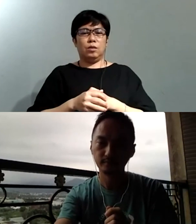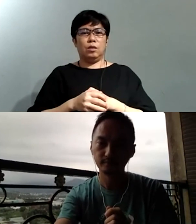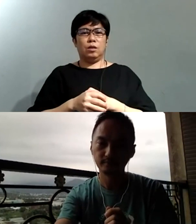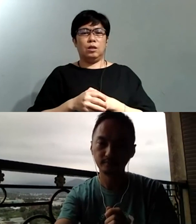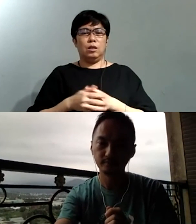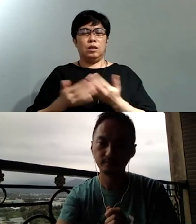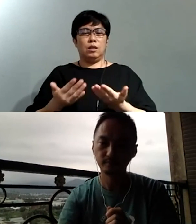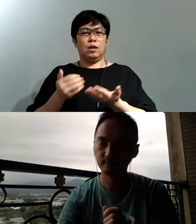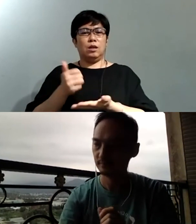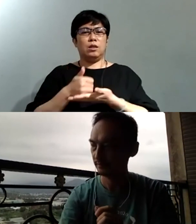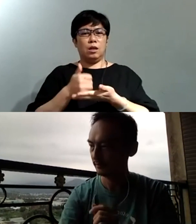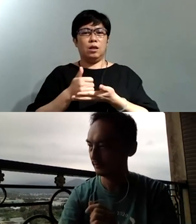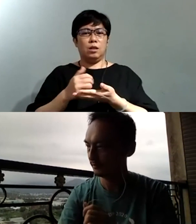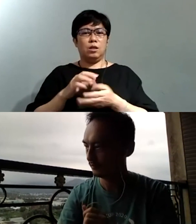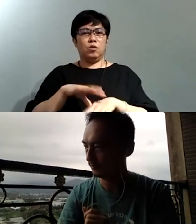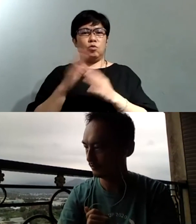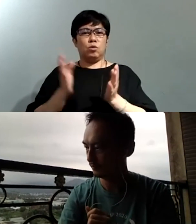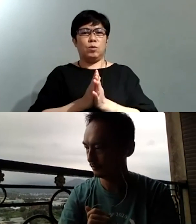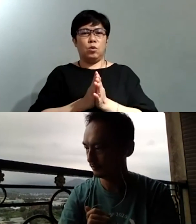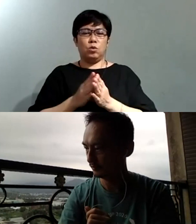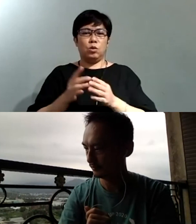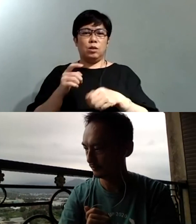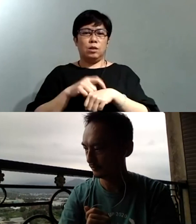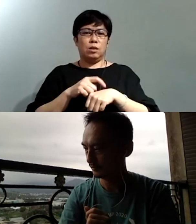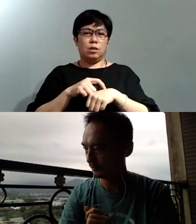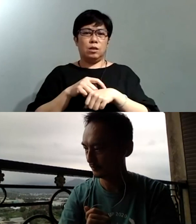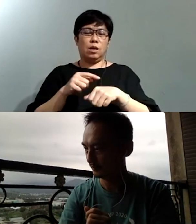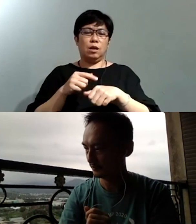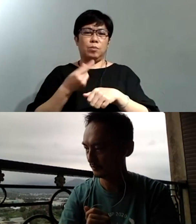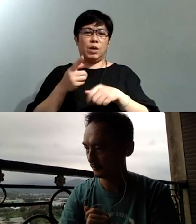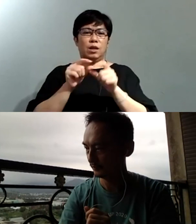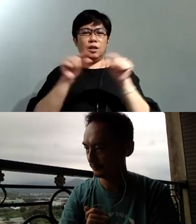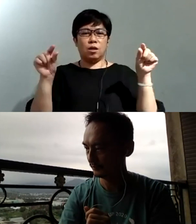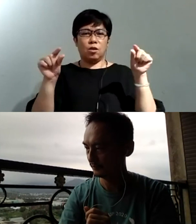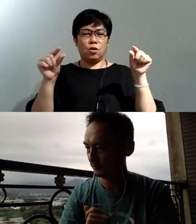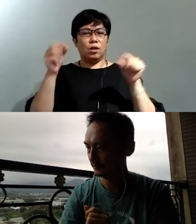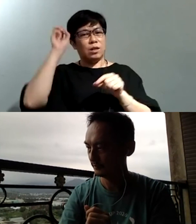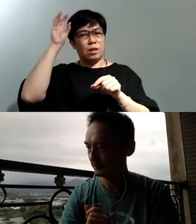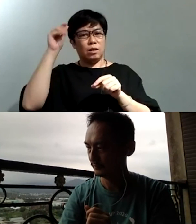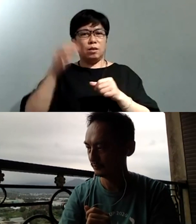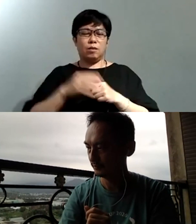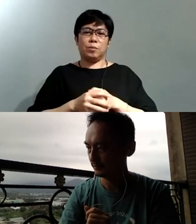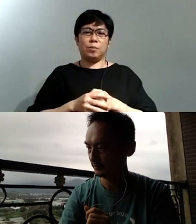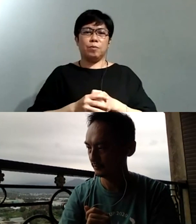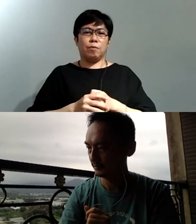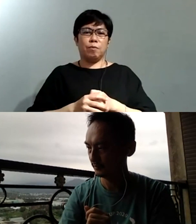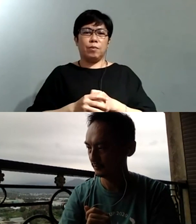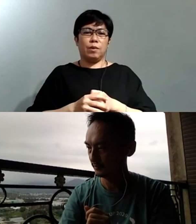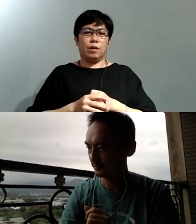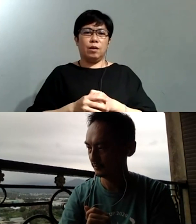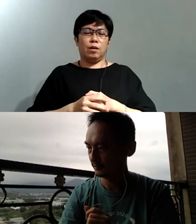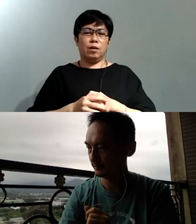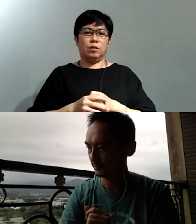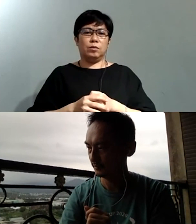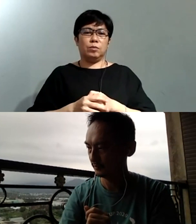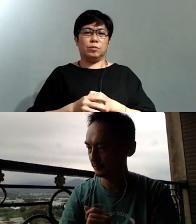one sentence an advice to all of our to us that how we what is the hope in the future